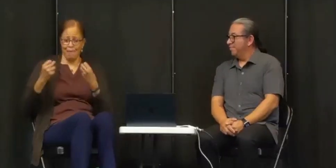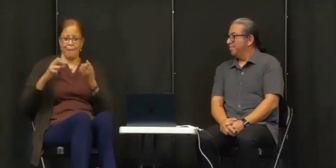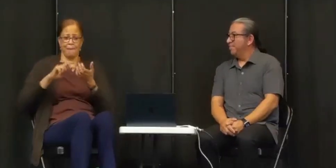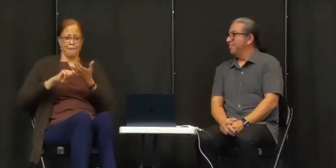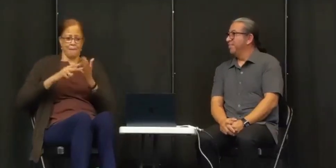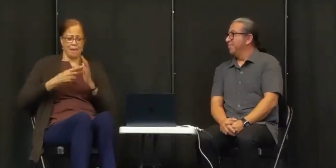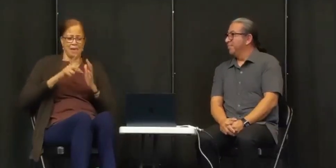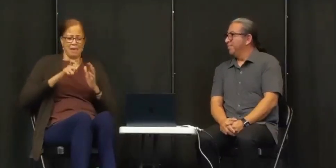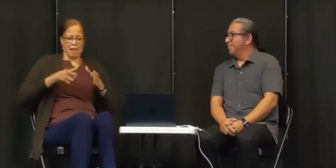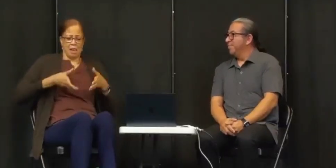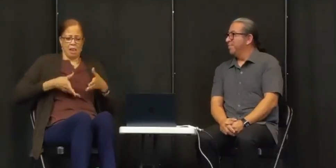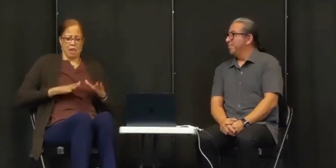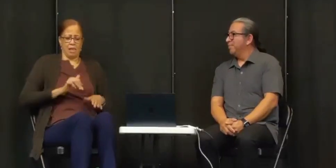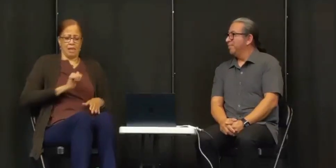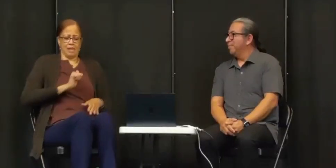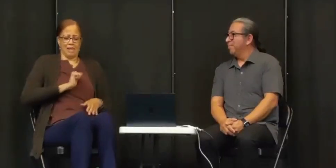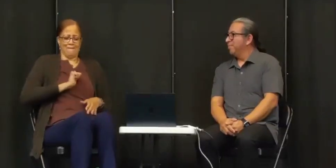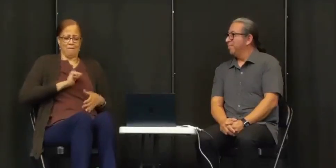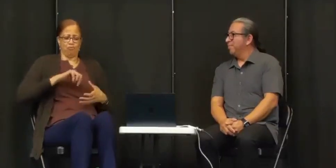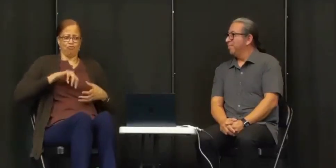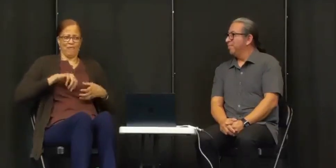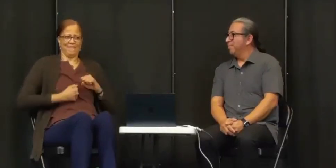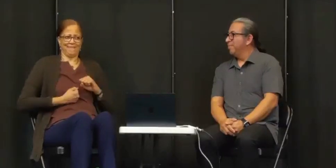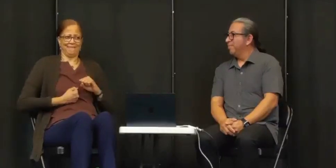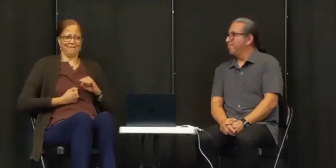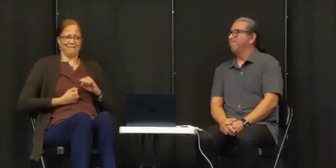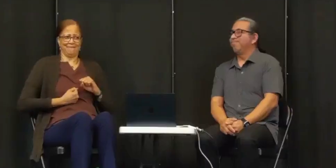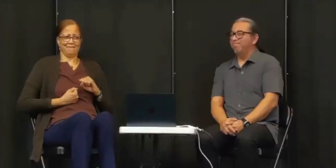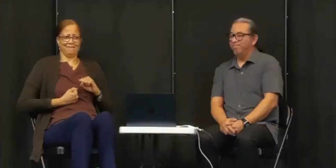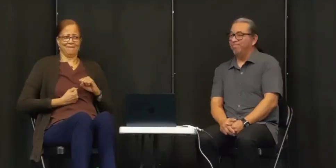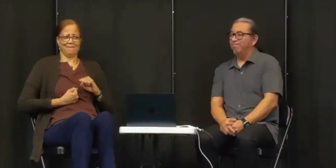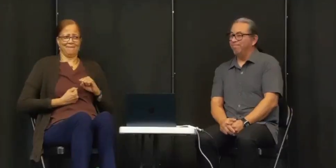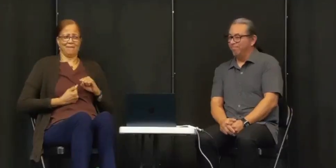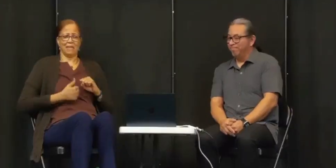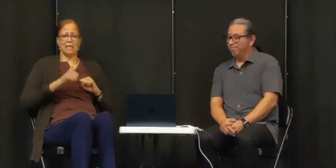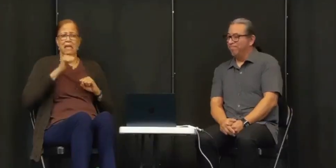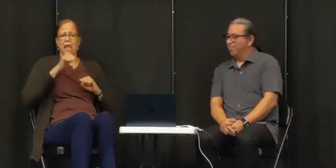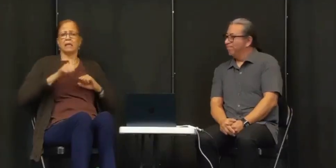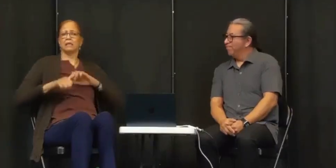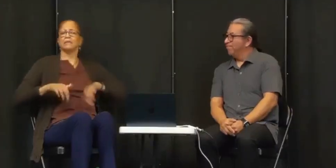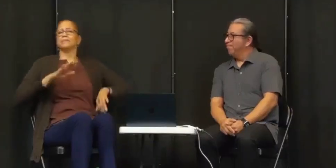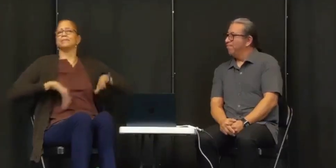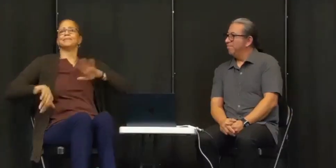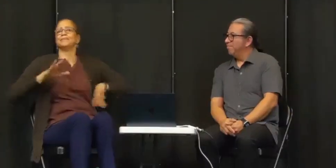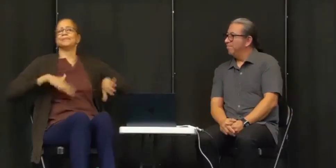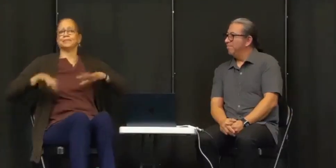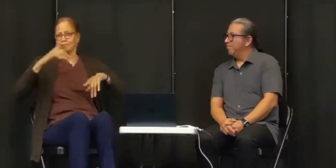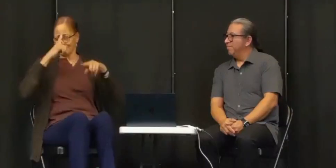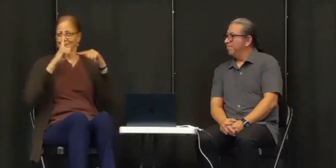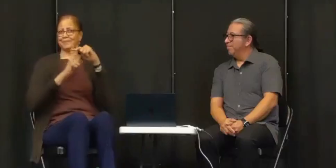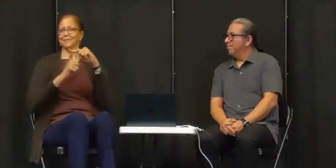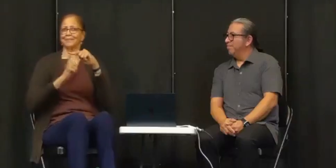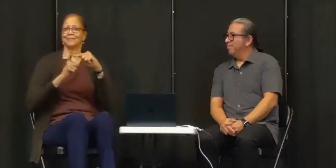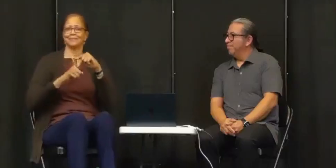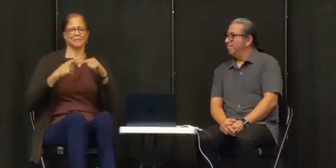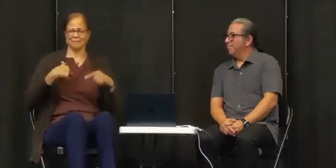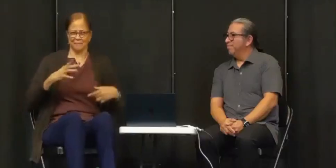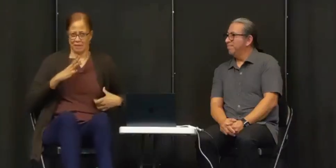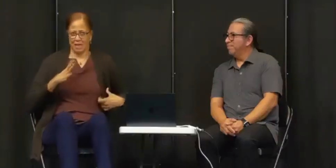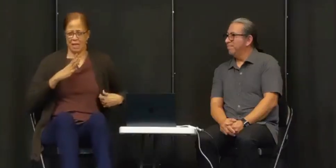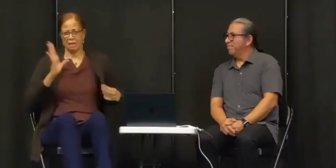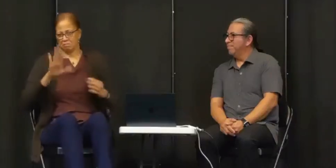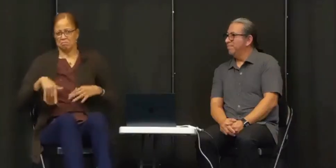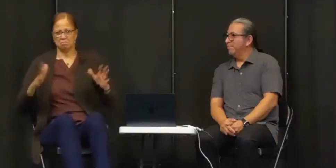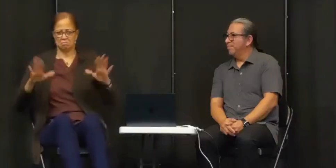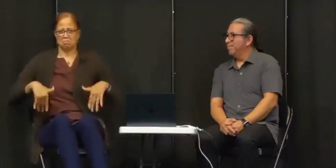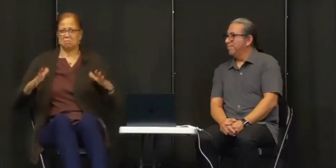Now, related to healing, that means letting yourself grieve first. Not just passing over the emotions and saying,